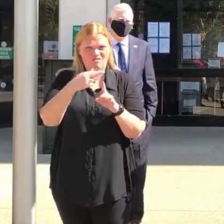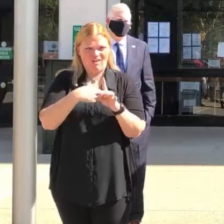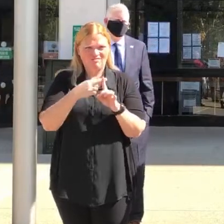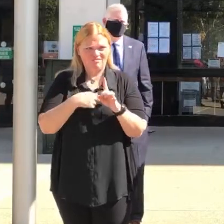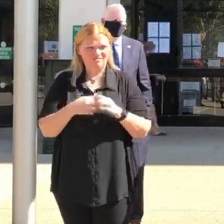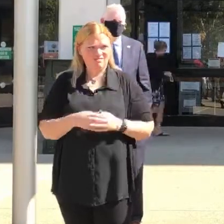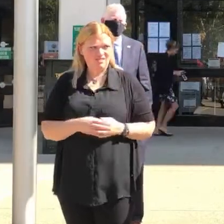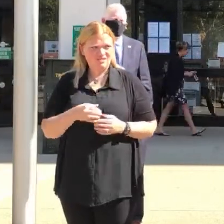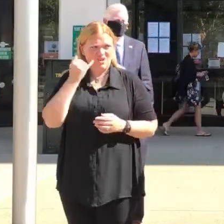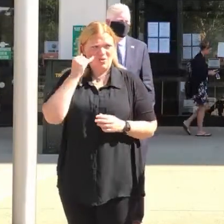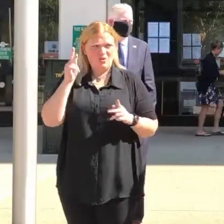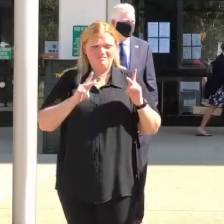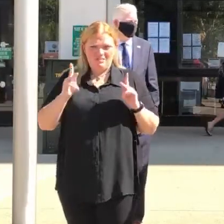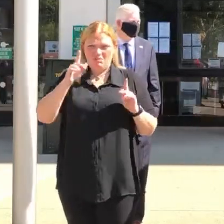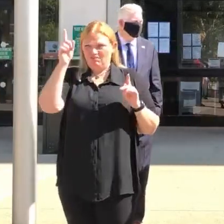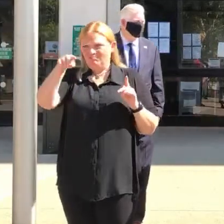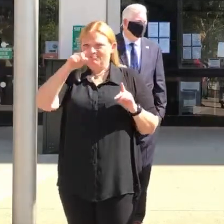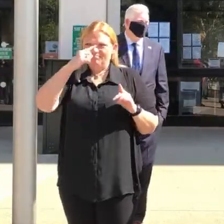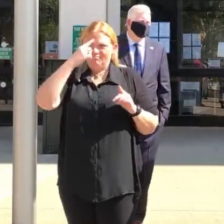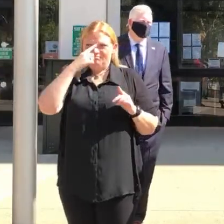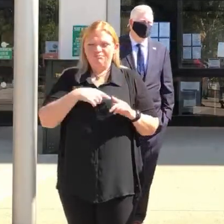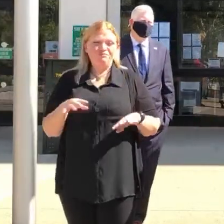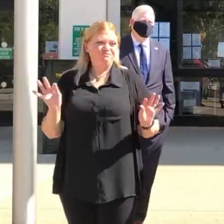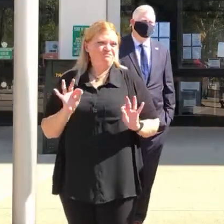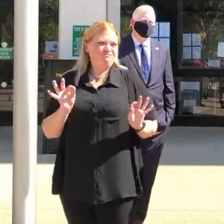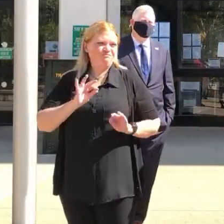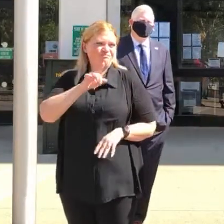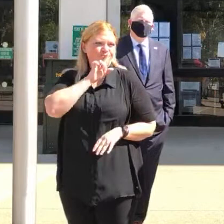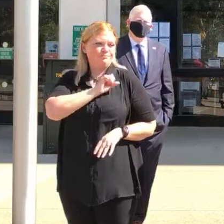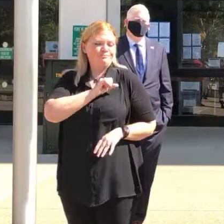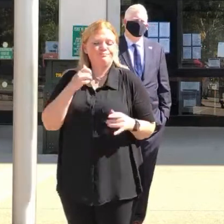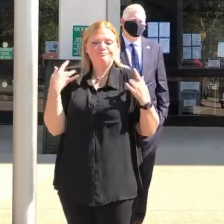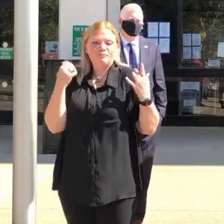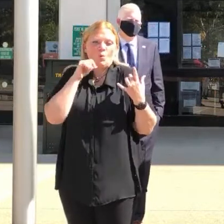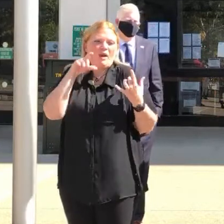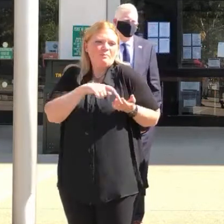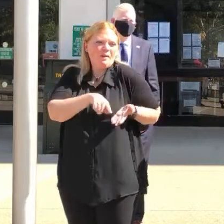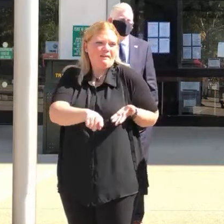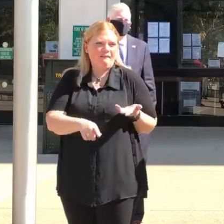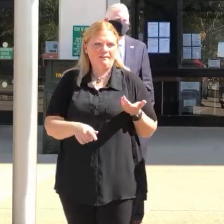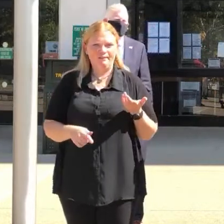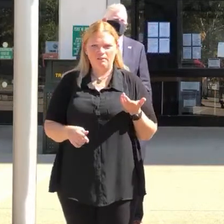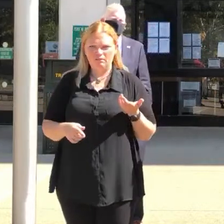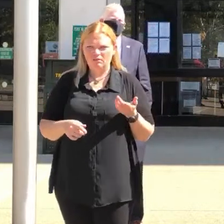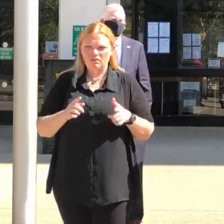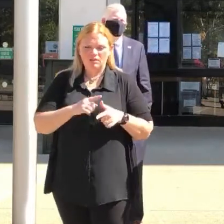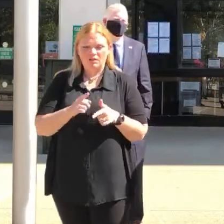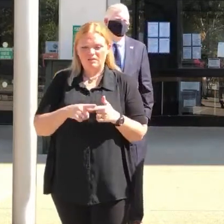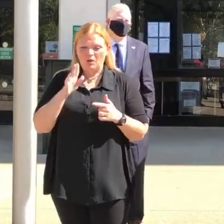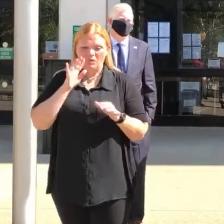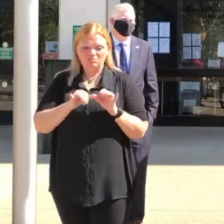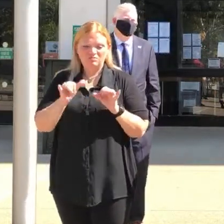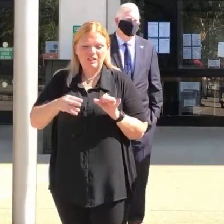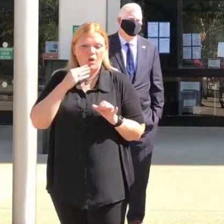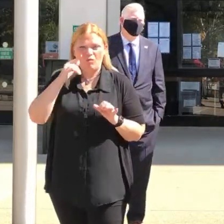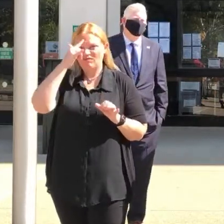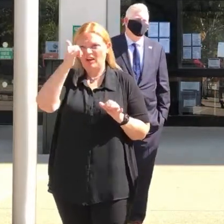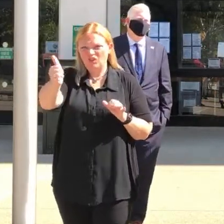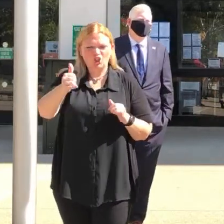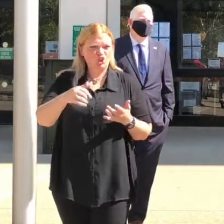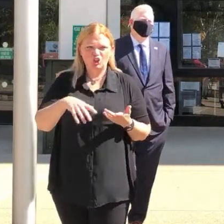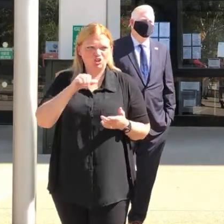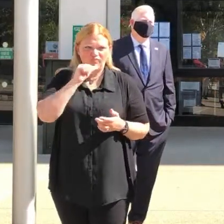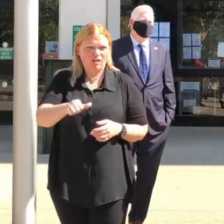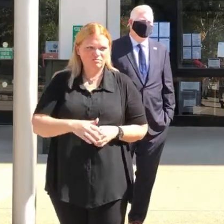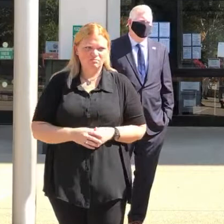So if there are individuals out there who think, hey, I'm great, I don't have to pay the rent, and I'll be in my home forever, that's not the